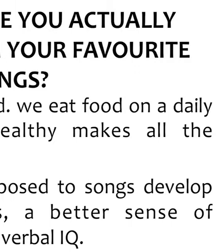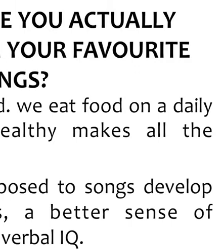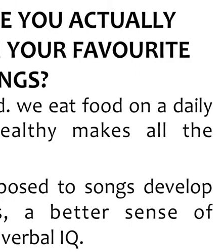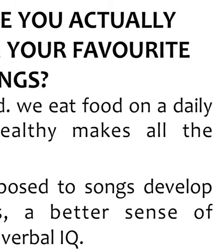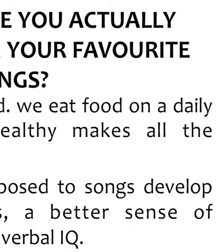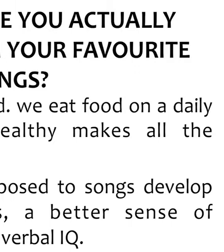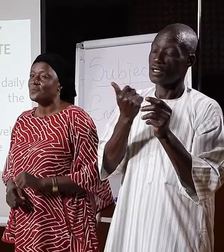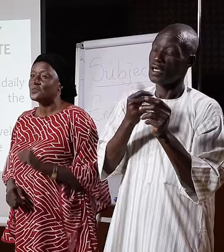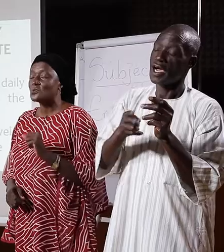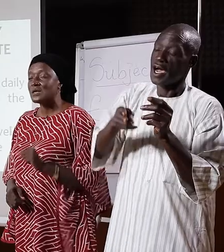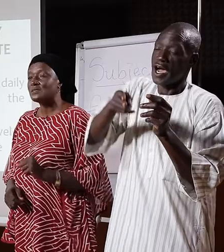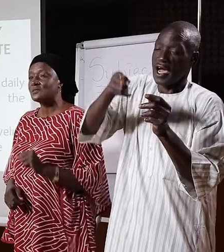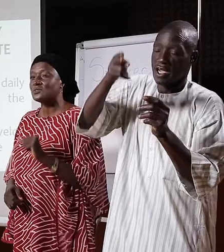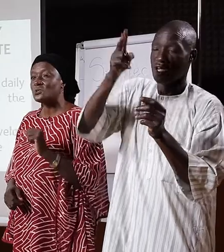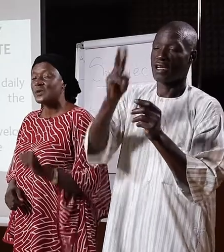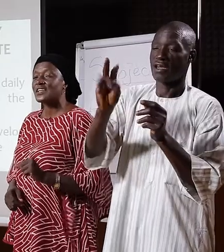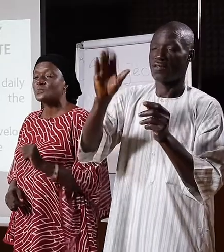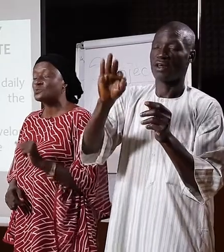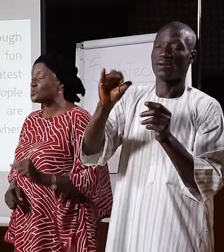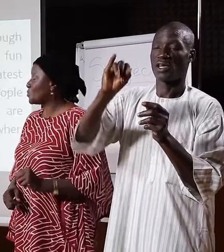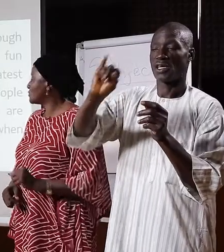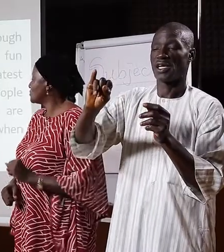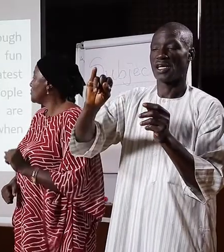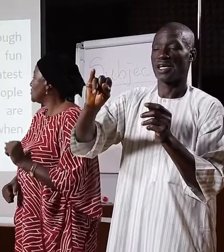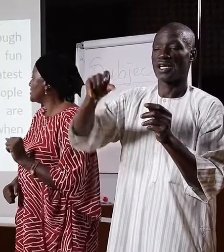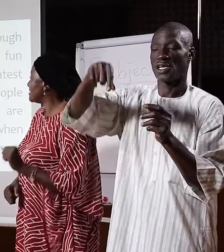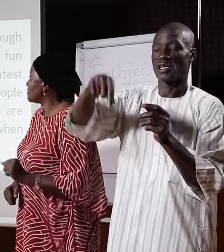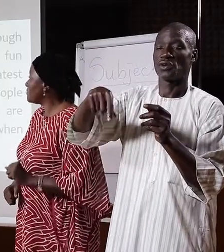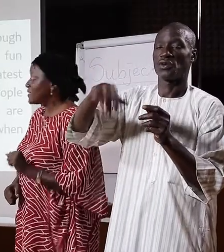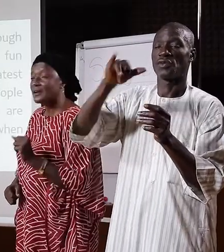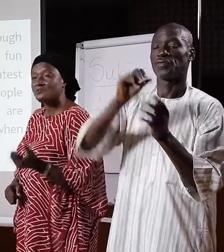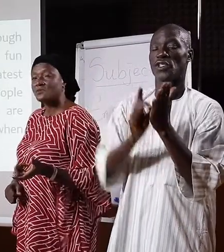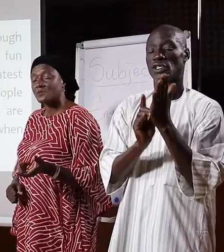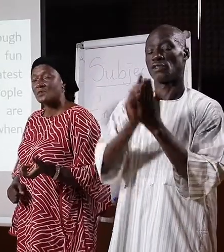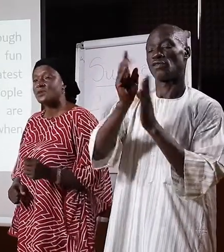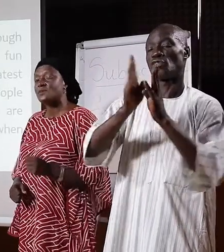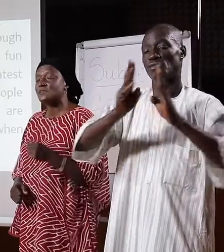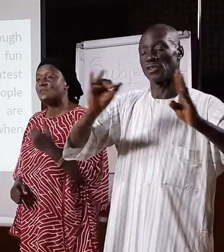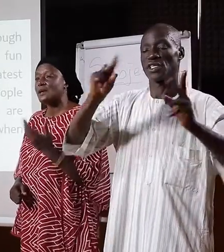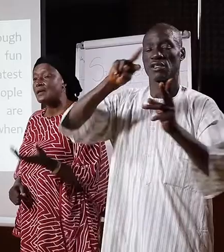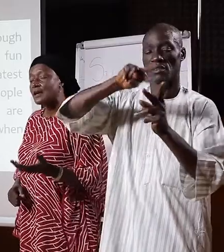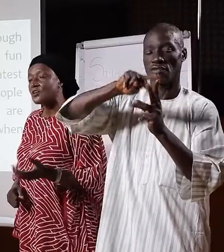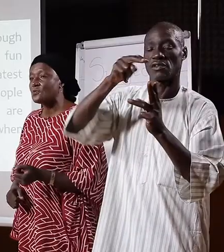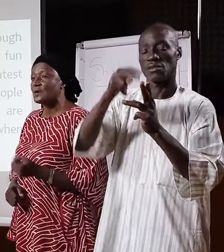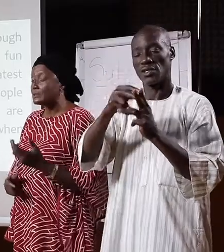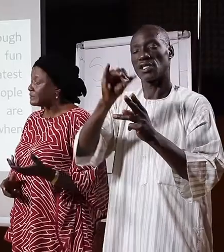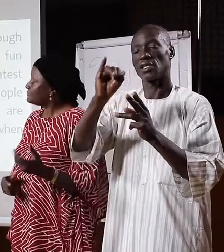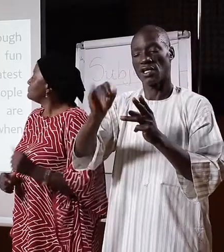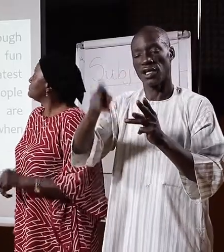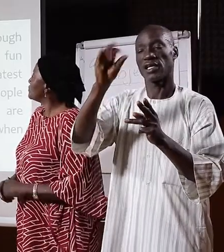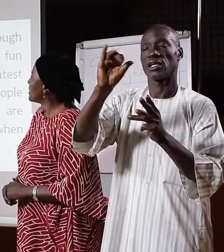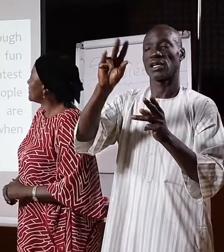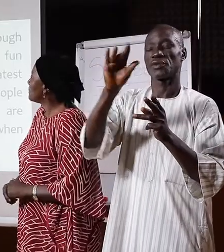verbal IQ. Children exposed to songs, they develop bigger vocabularies, higher IQ,